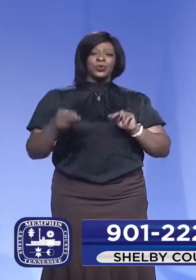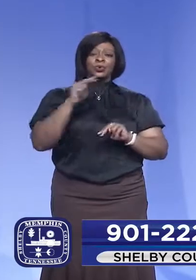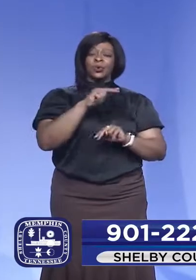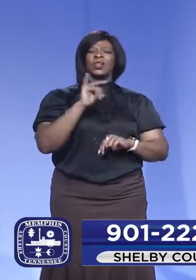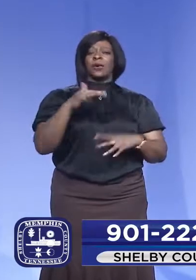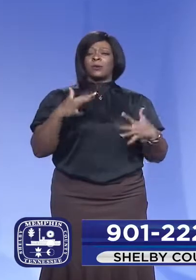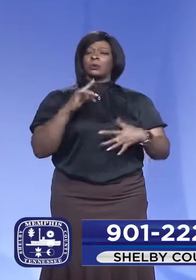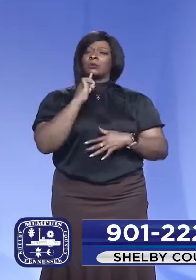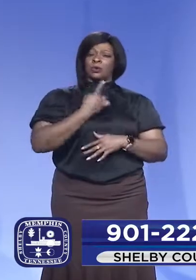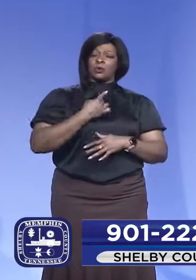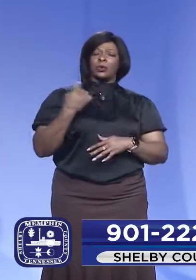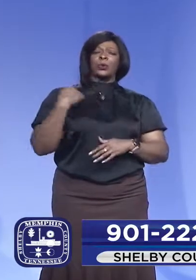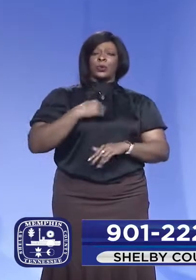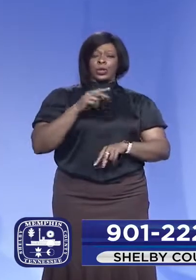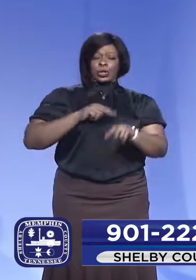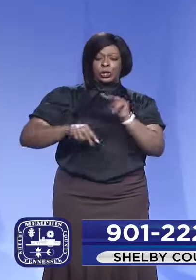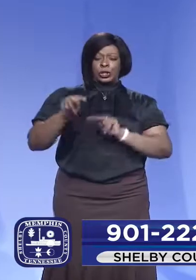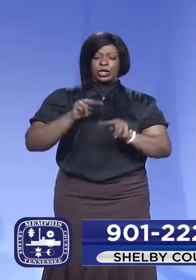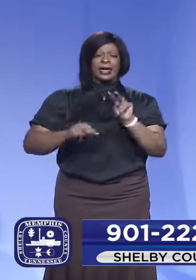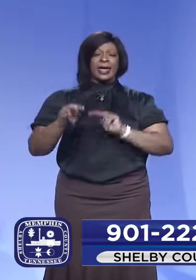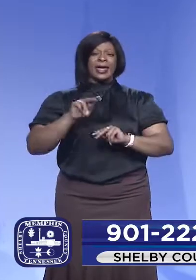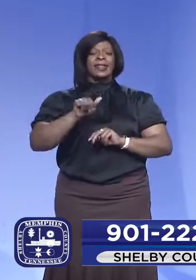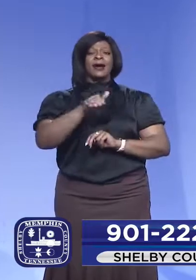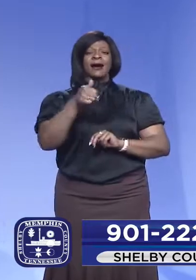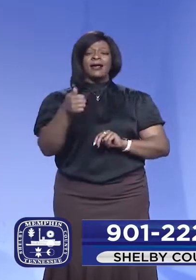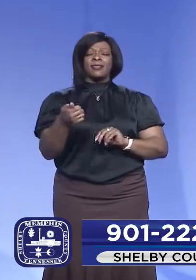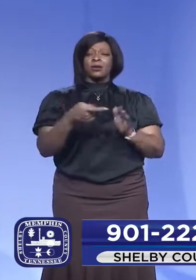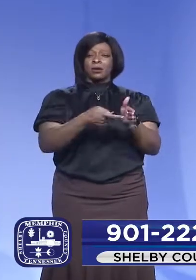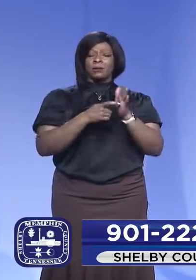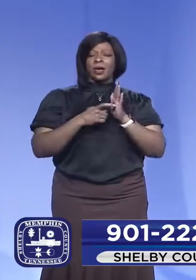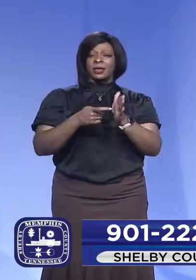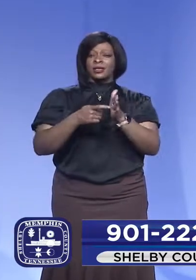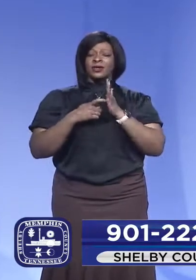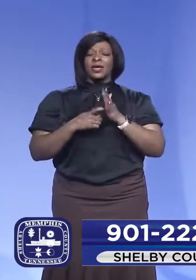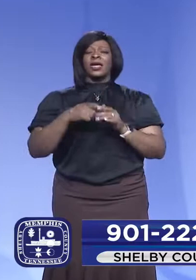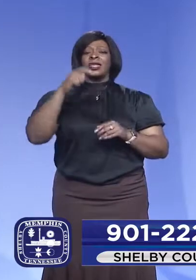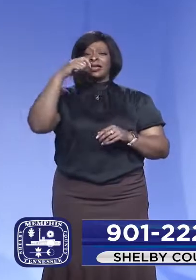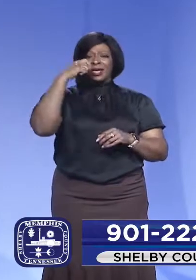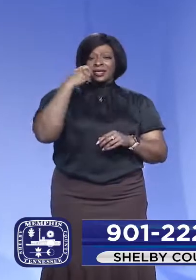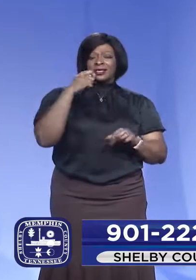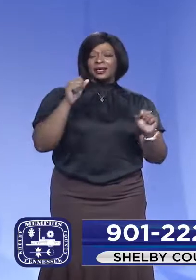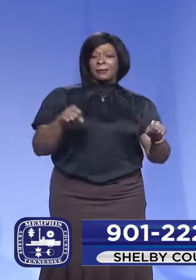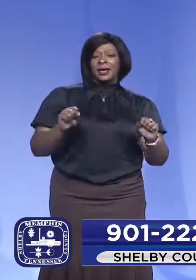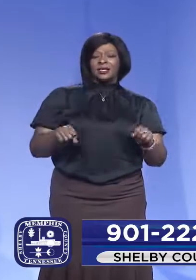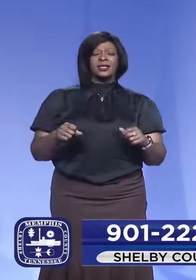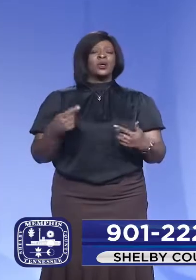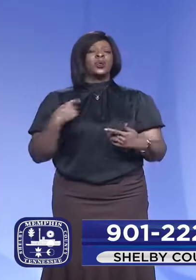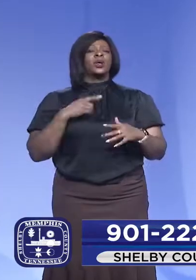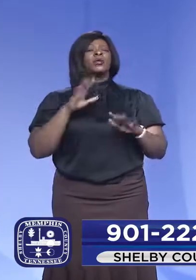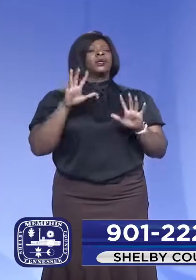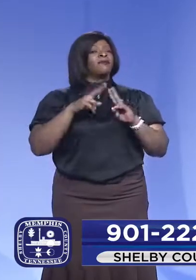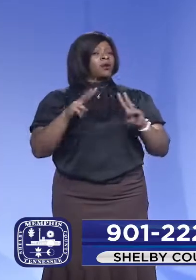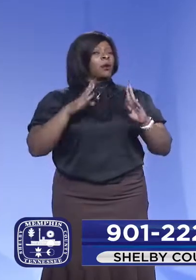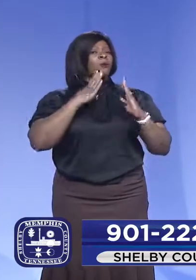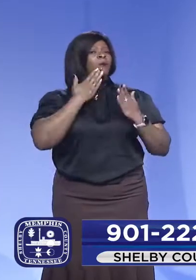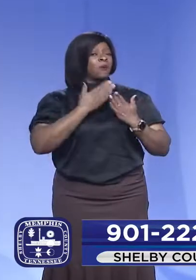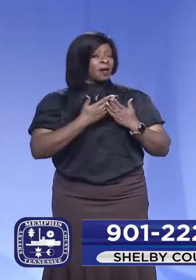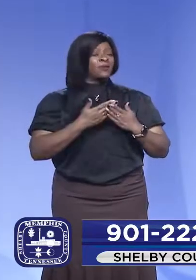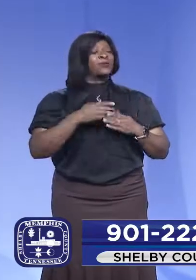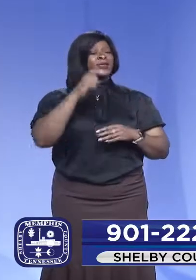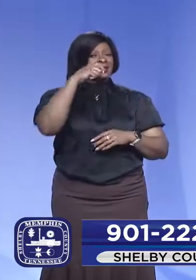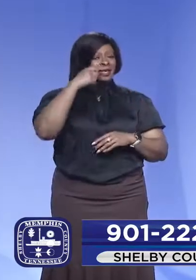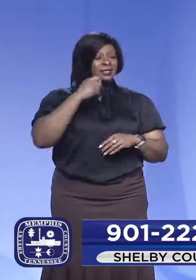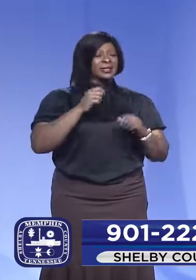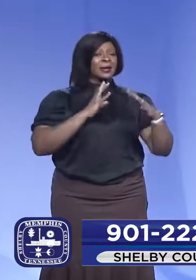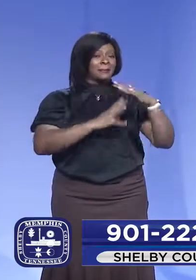critical. Then we look at those other criteria. So testing capacity, again, we have done exceptionally well in testing